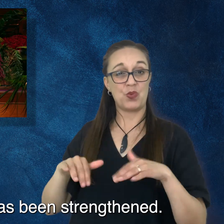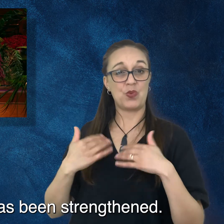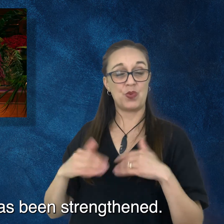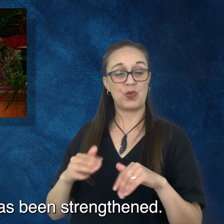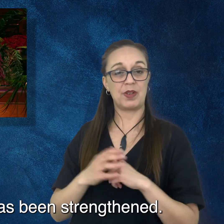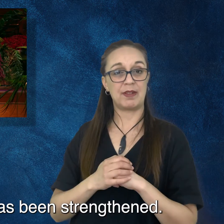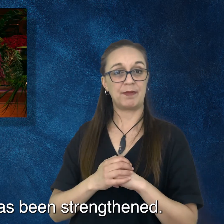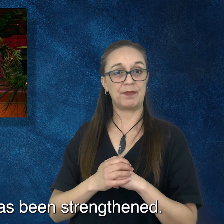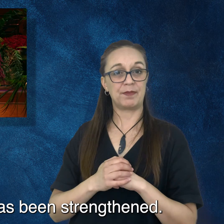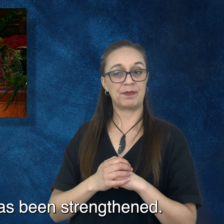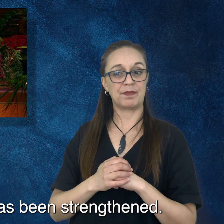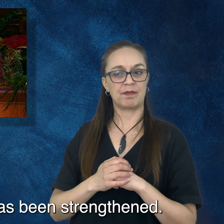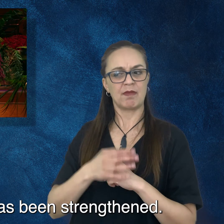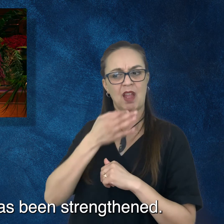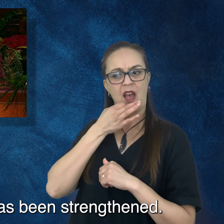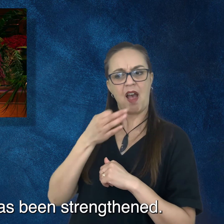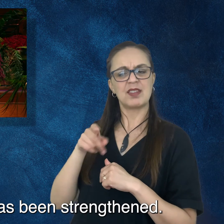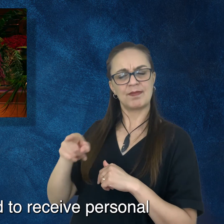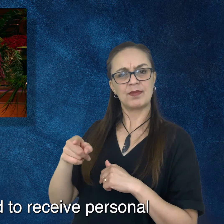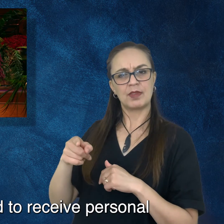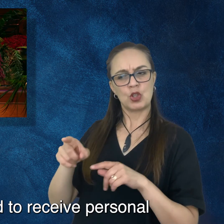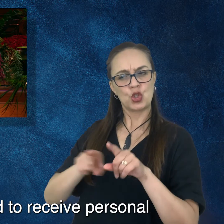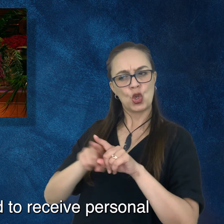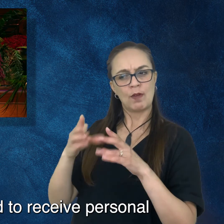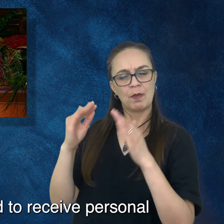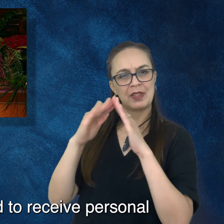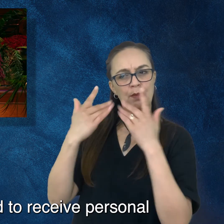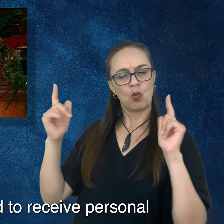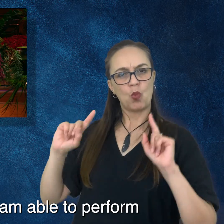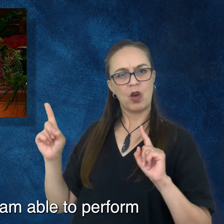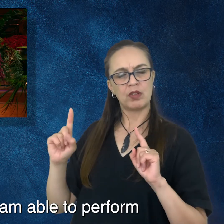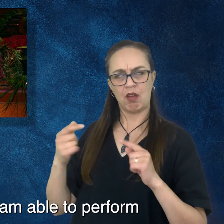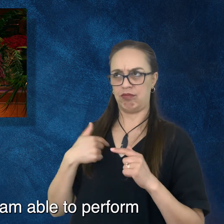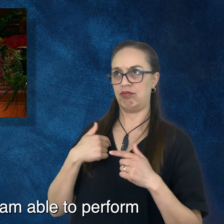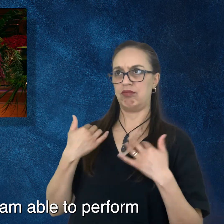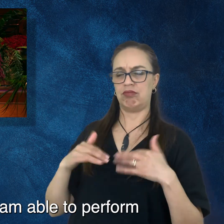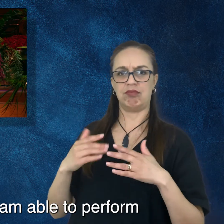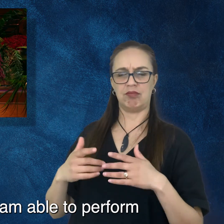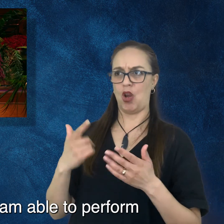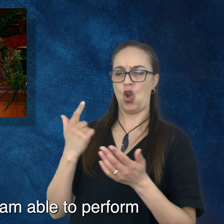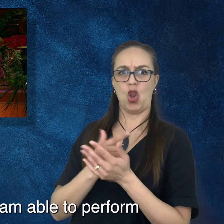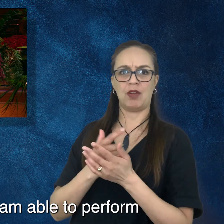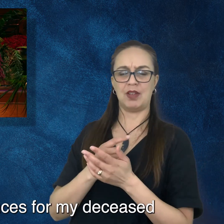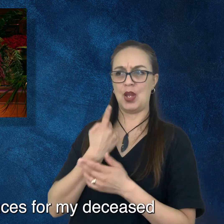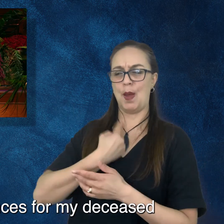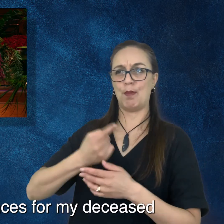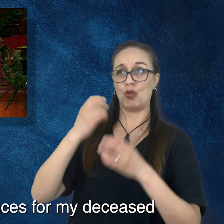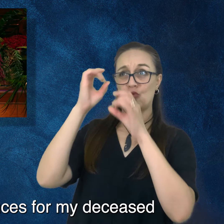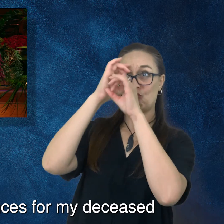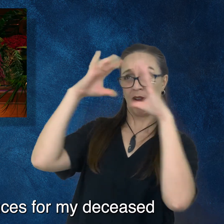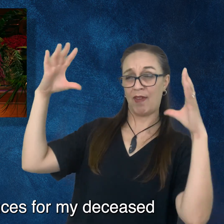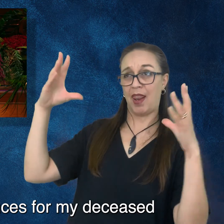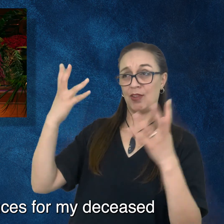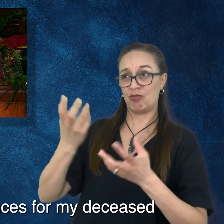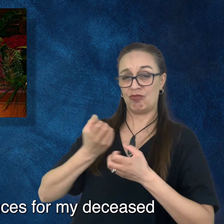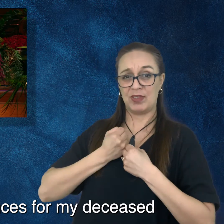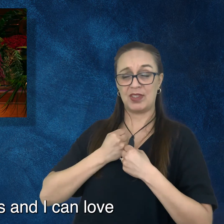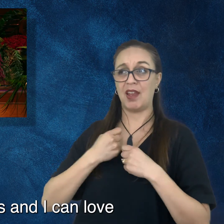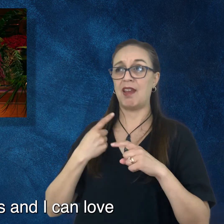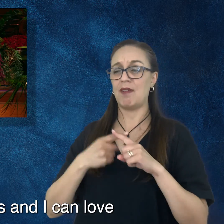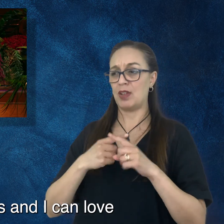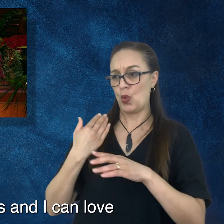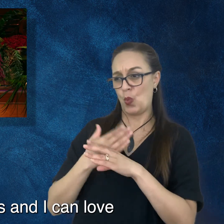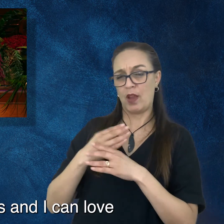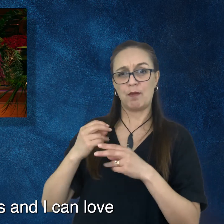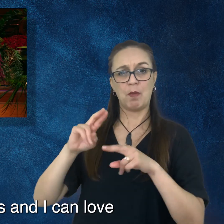God. My testimony has been strengthened. I have learned to receive personal revelation. I'm able to perform saving ordinances for my deceased